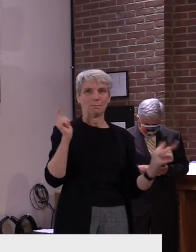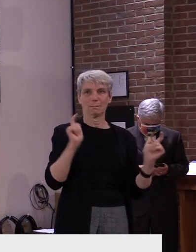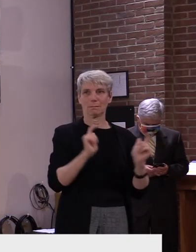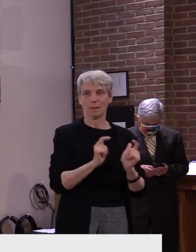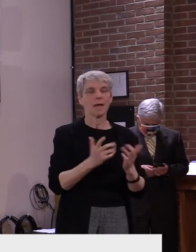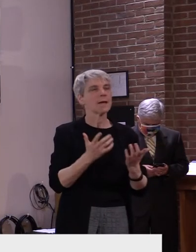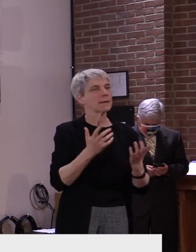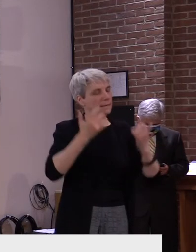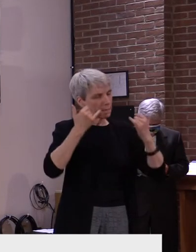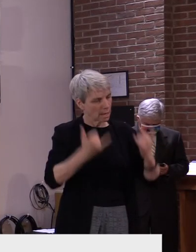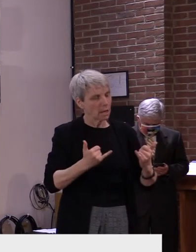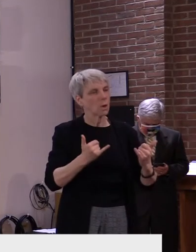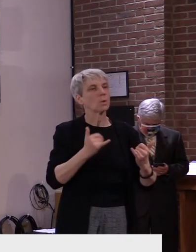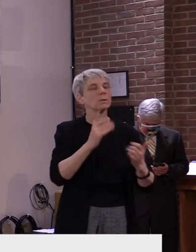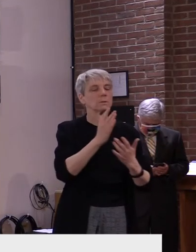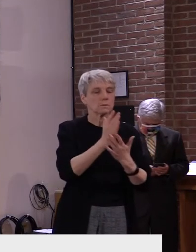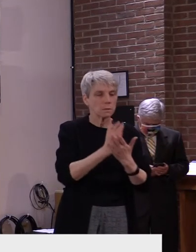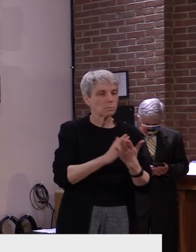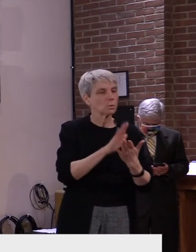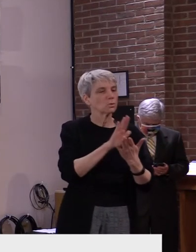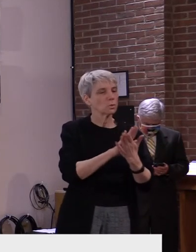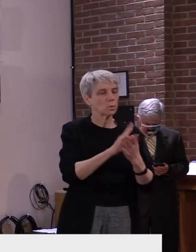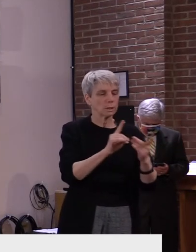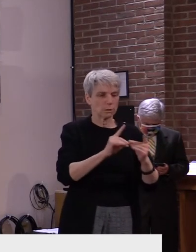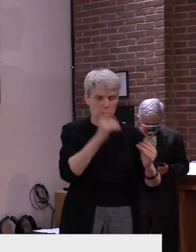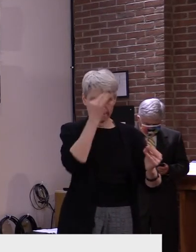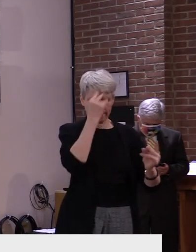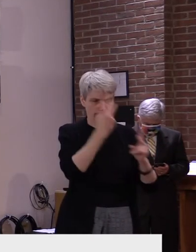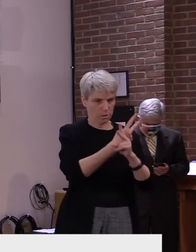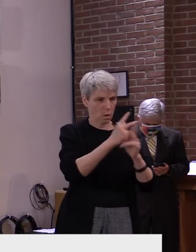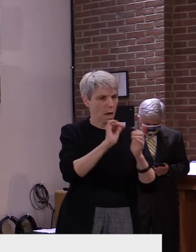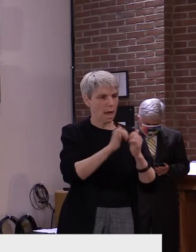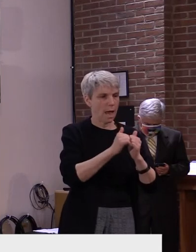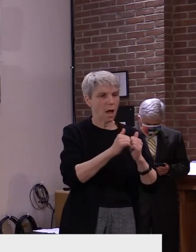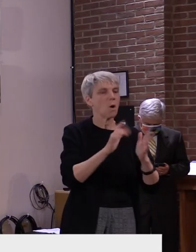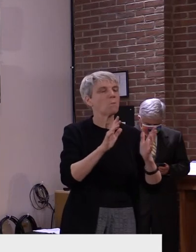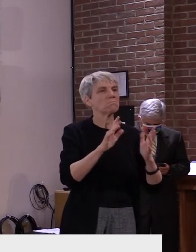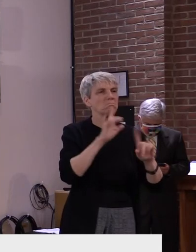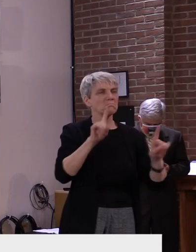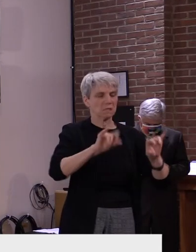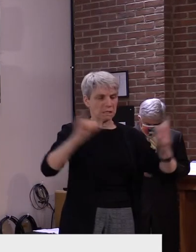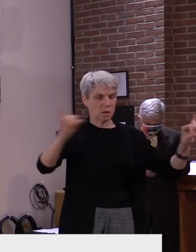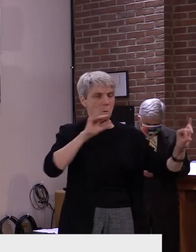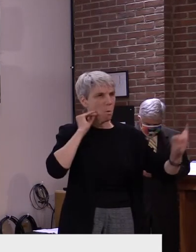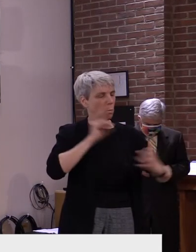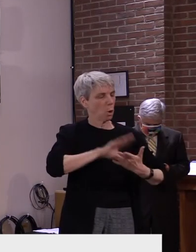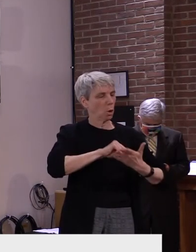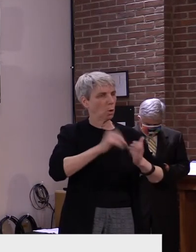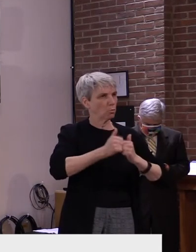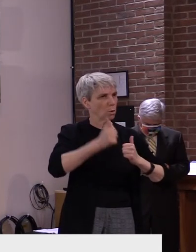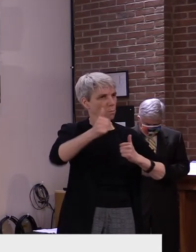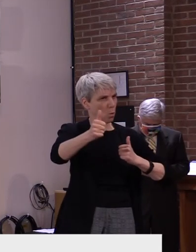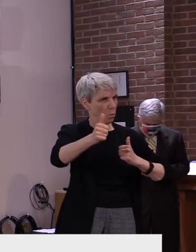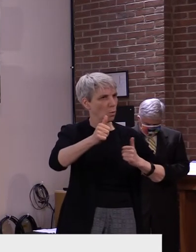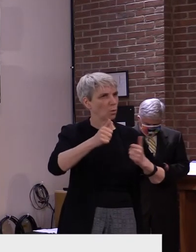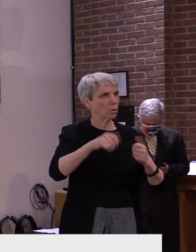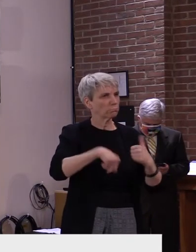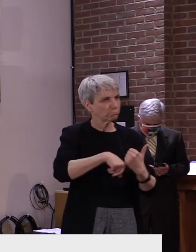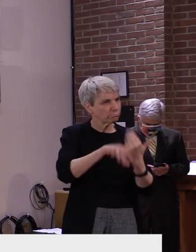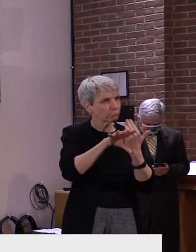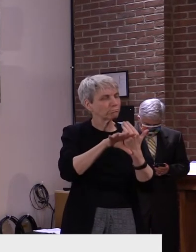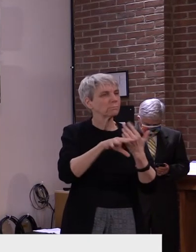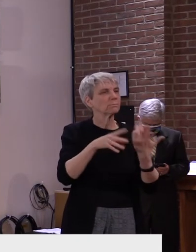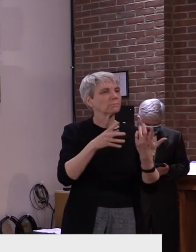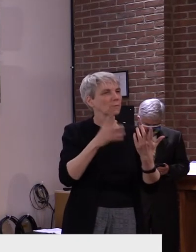some flexibility in terms of navigating that issue. But it remains to be seen to what extent that'll actually cause districts